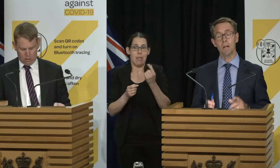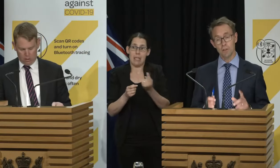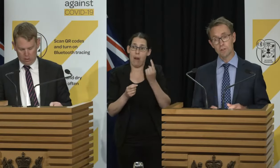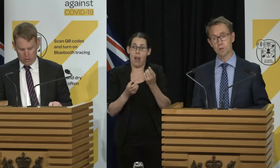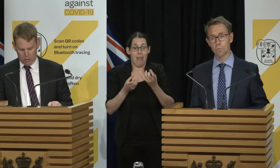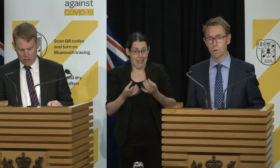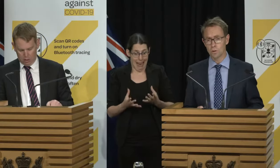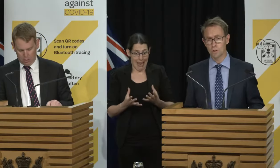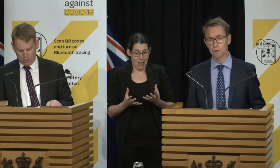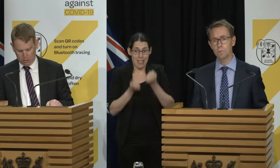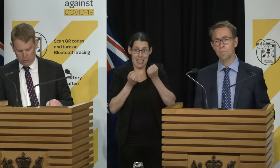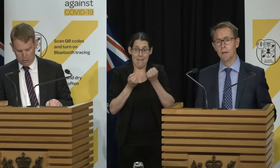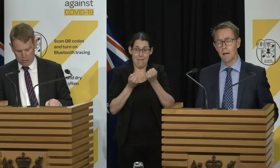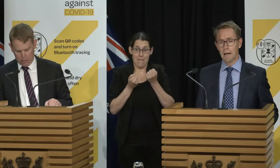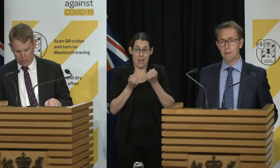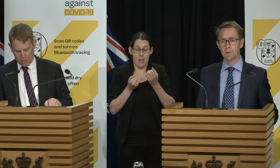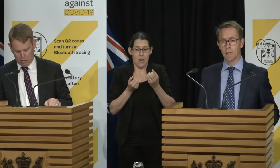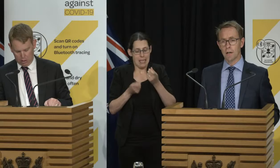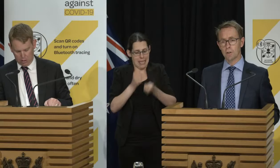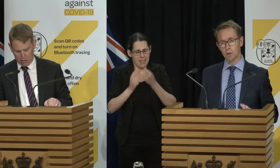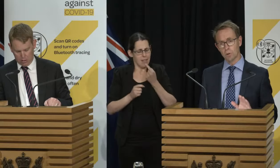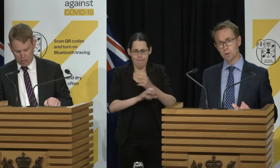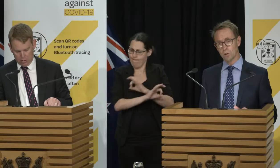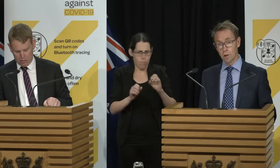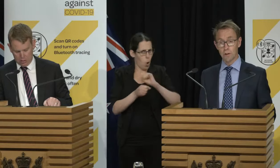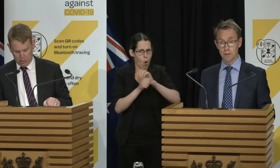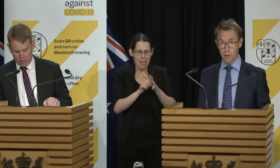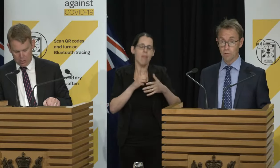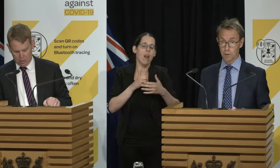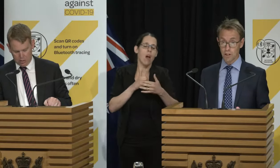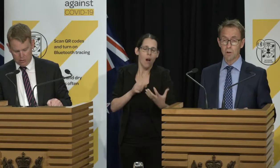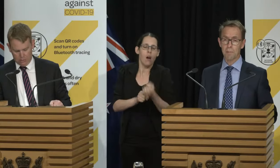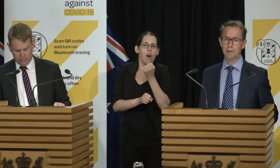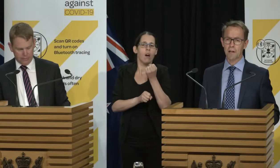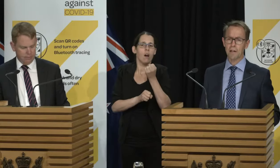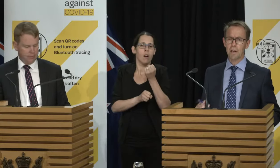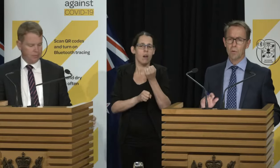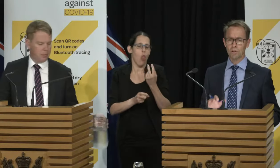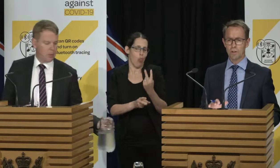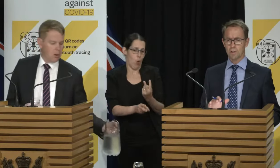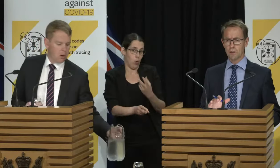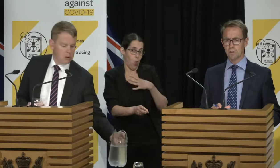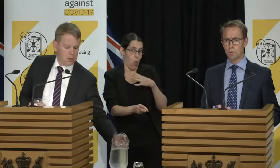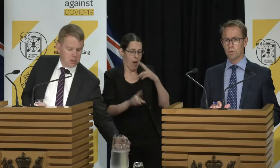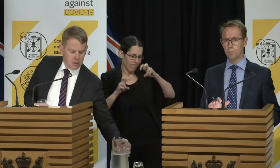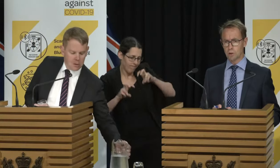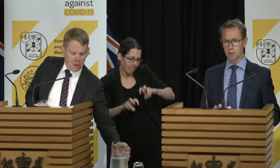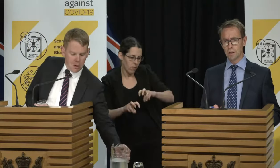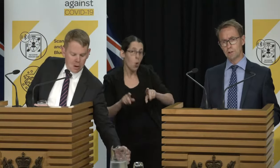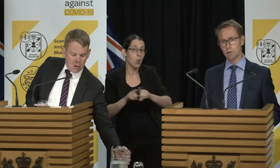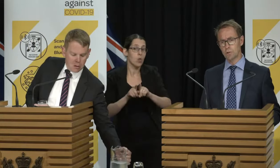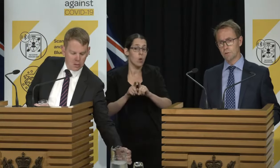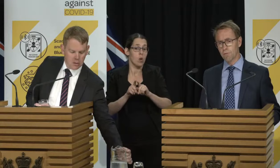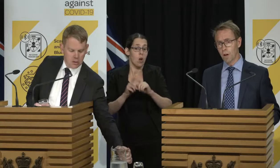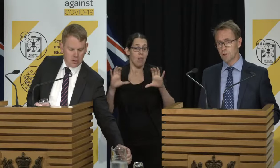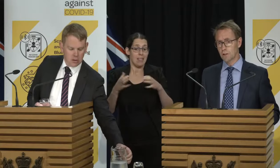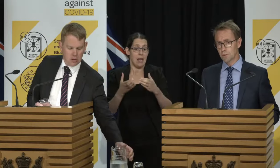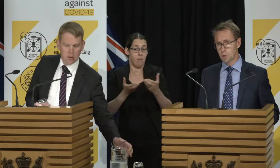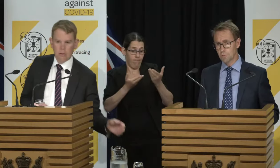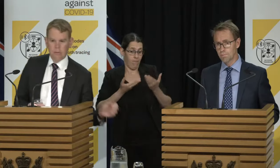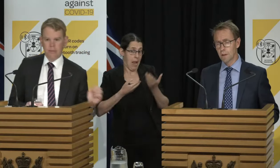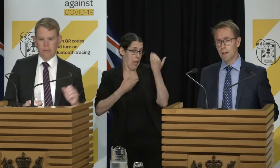tests, these two were looked into. And the conclusion earlier this week from the team on Monday was that these were most likely due to